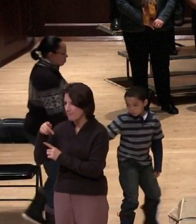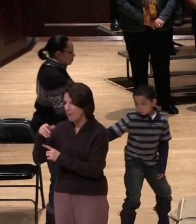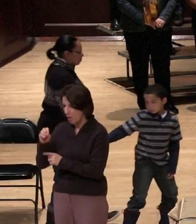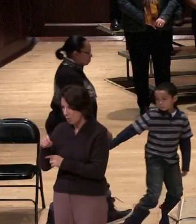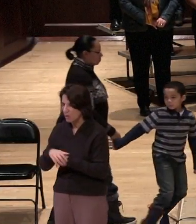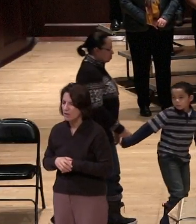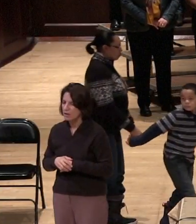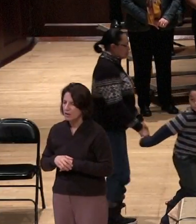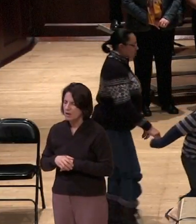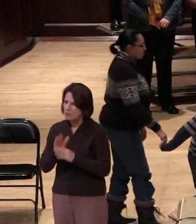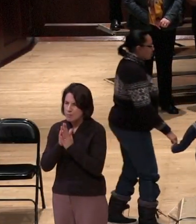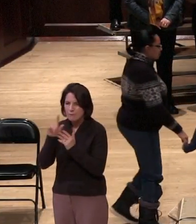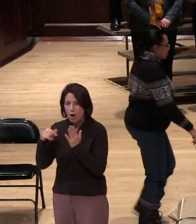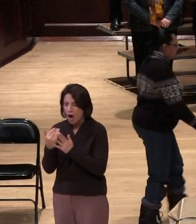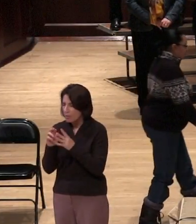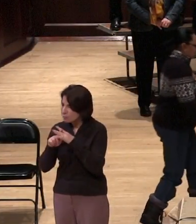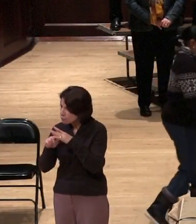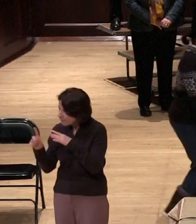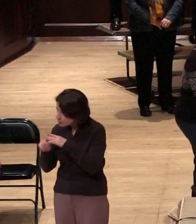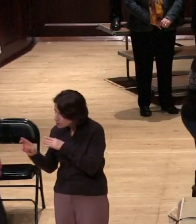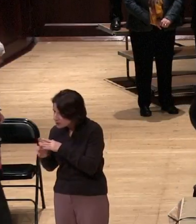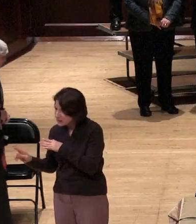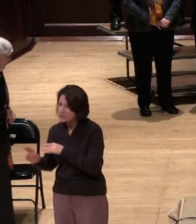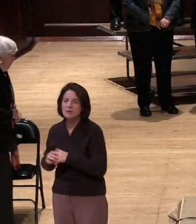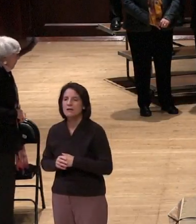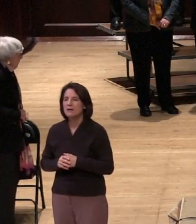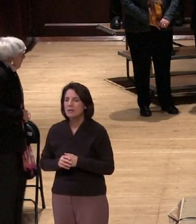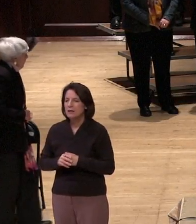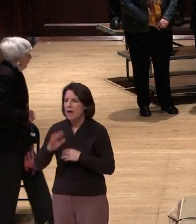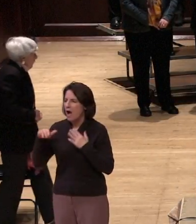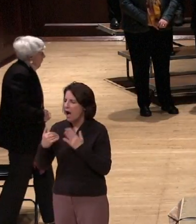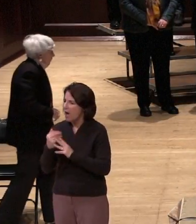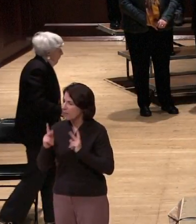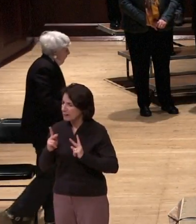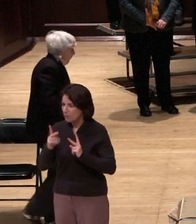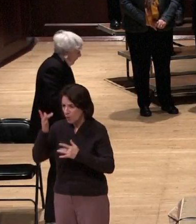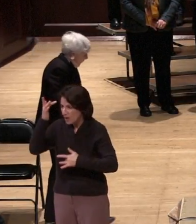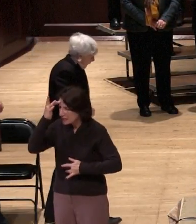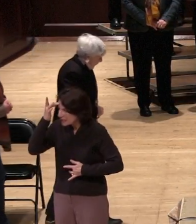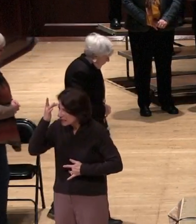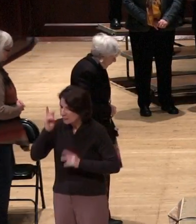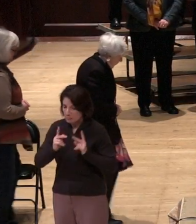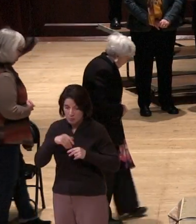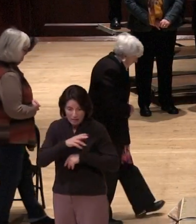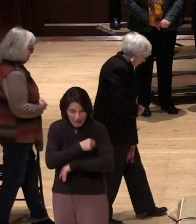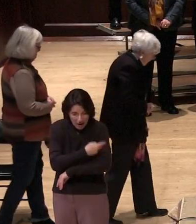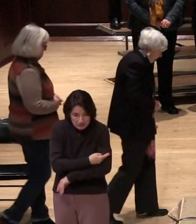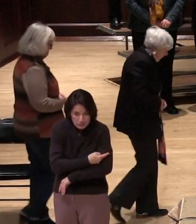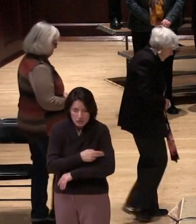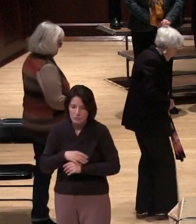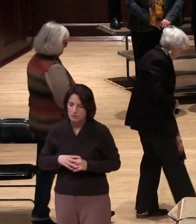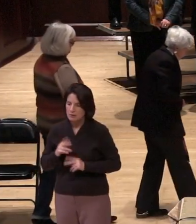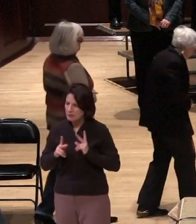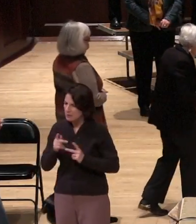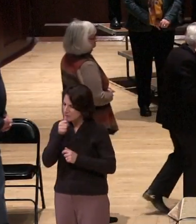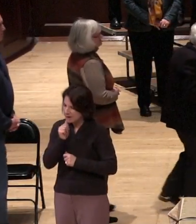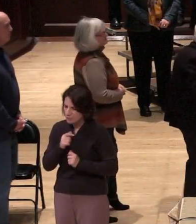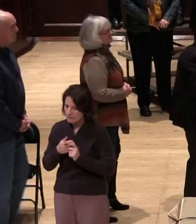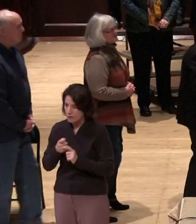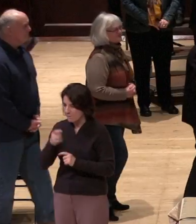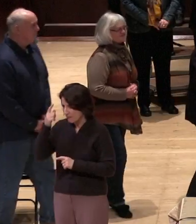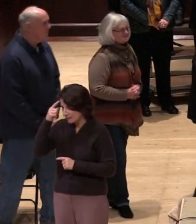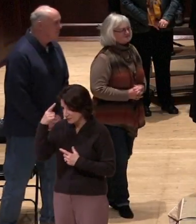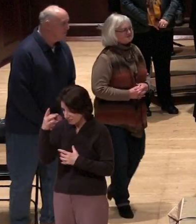For all the refugees, for everybody who's sick, people in the hospital, for people suffering from mental illness and